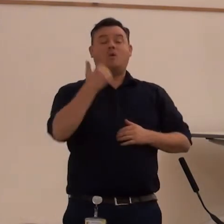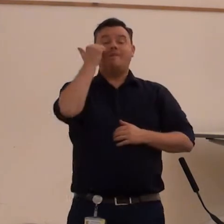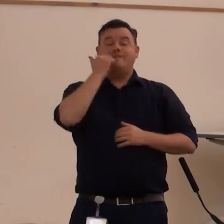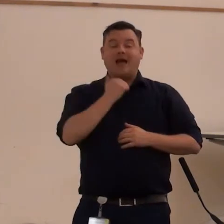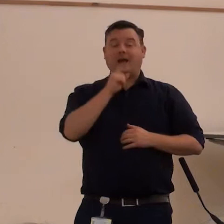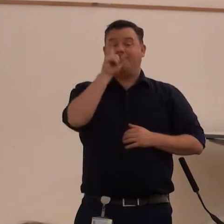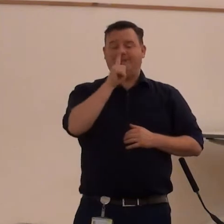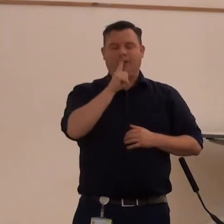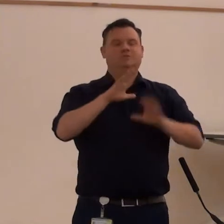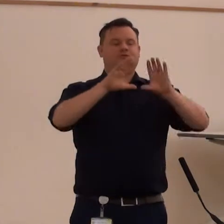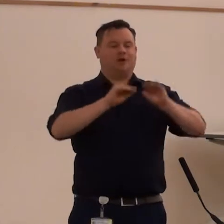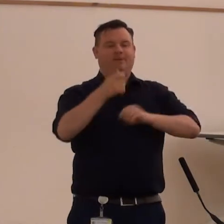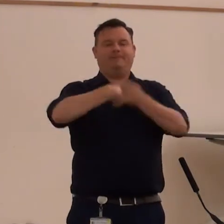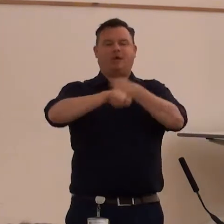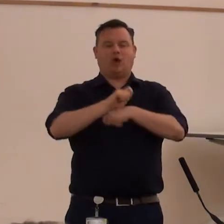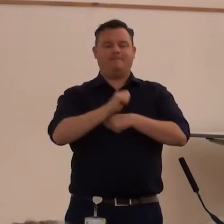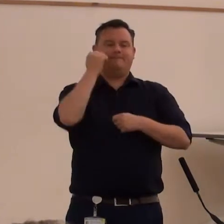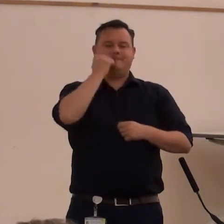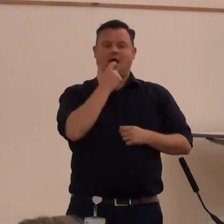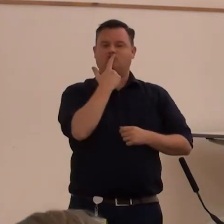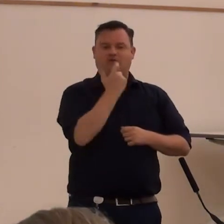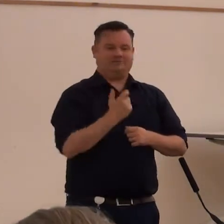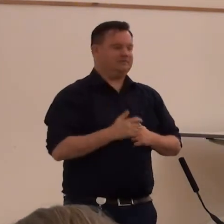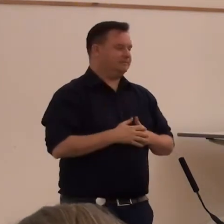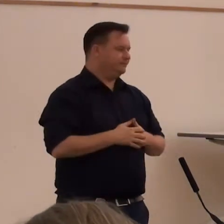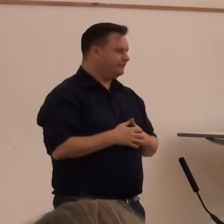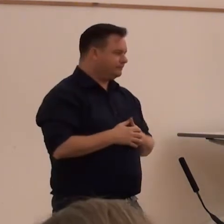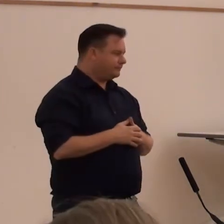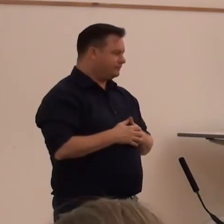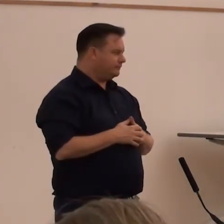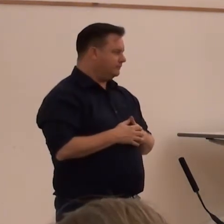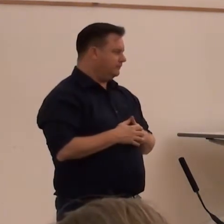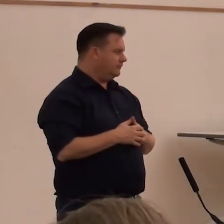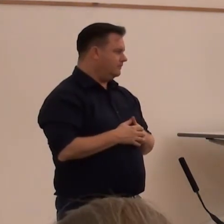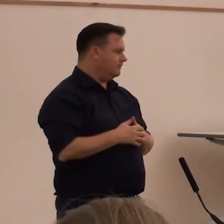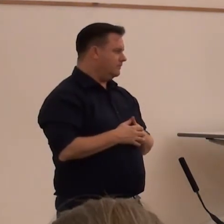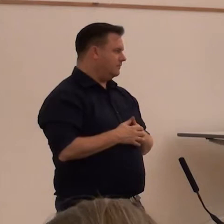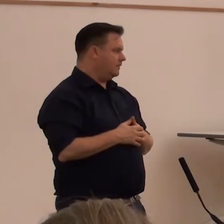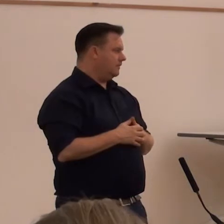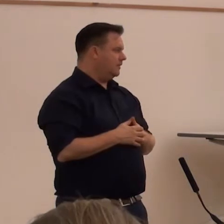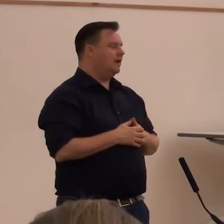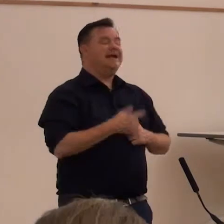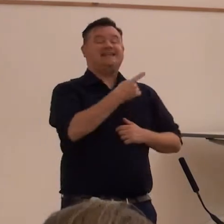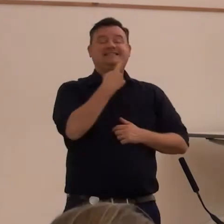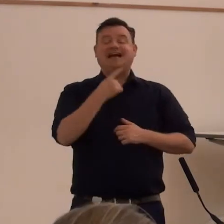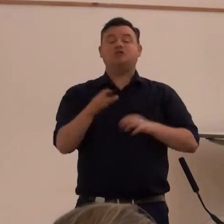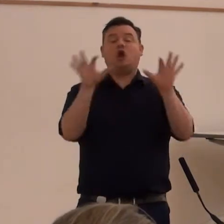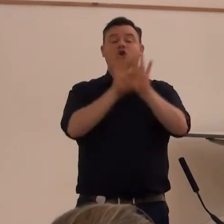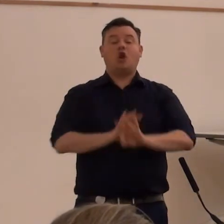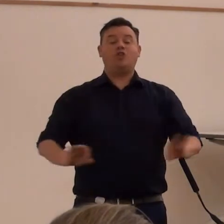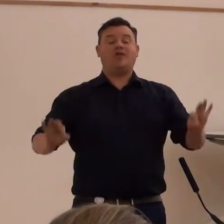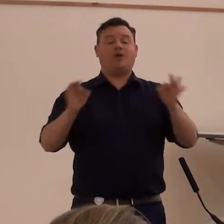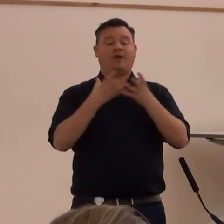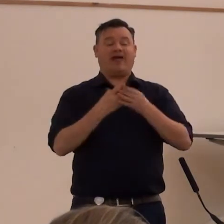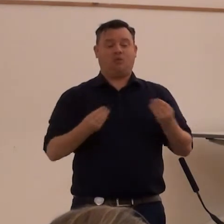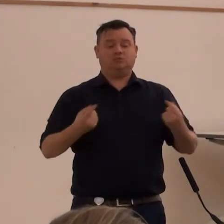black and red. And it says, "Nothing about us without us." Now you all know that